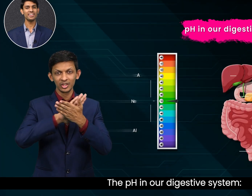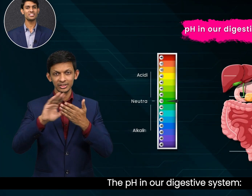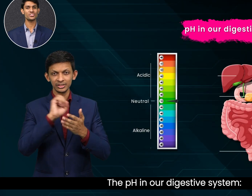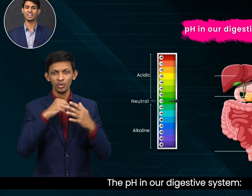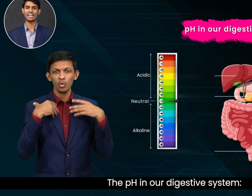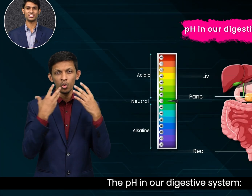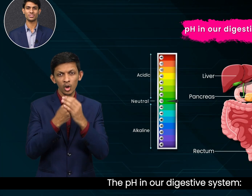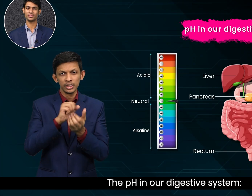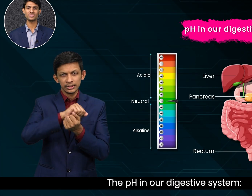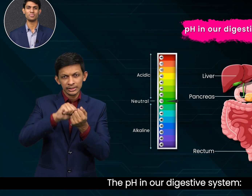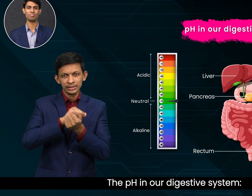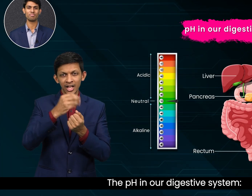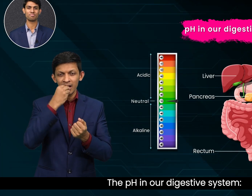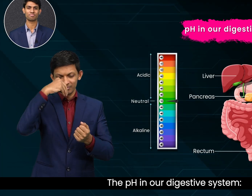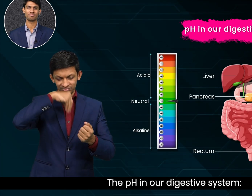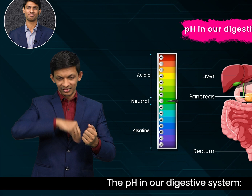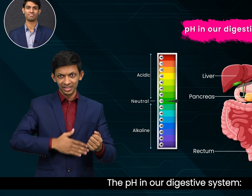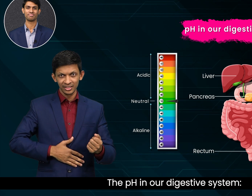The pH in our digestive system.